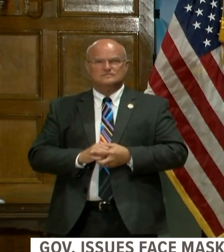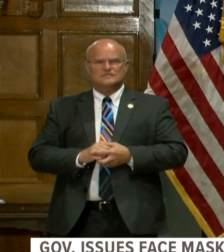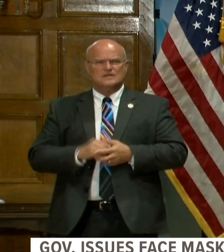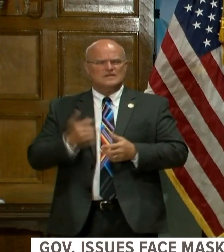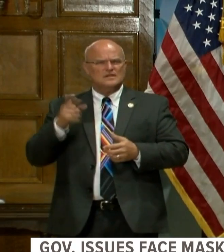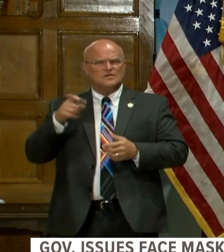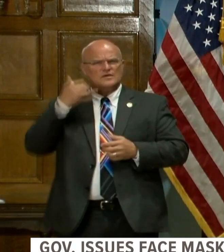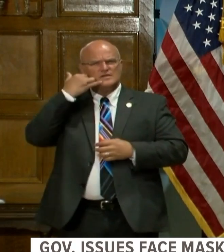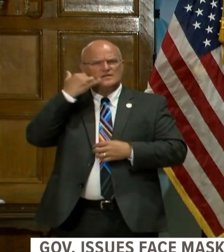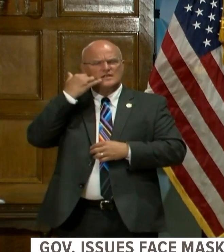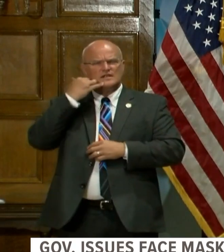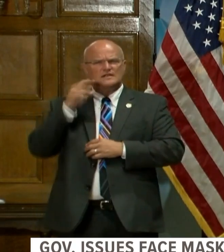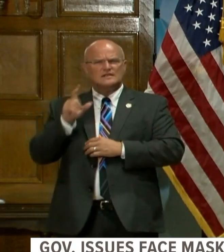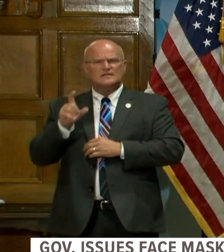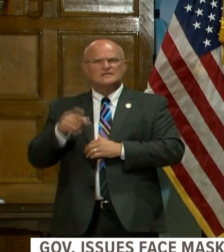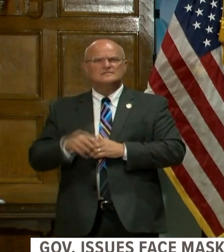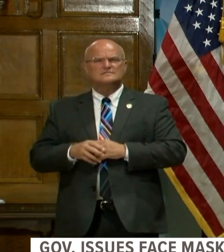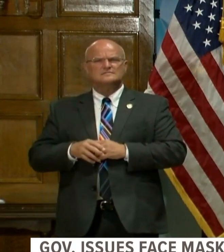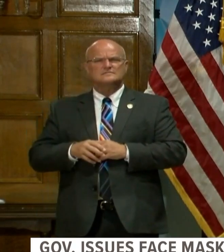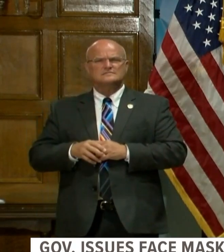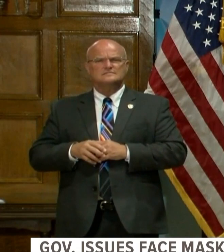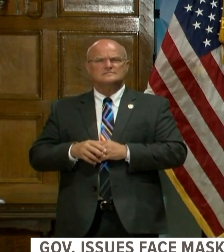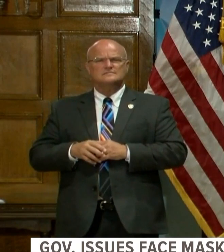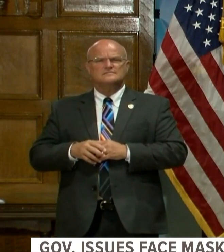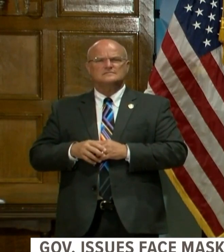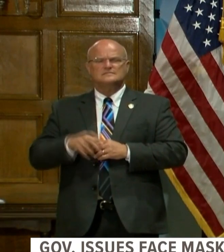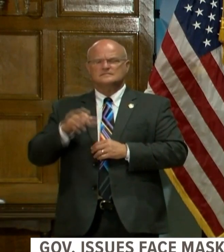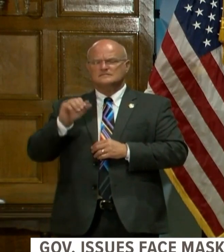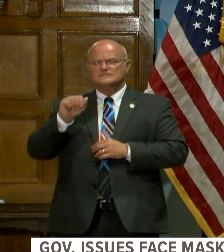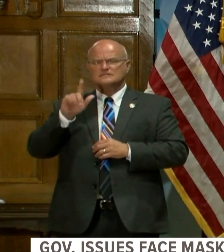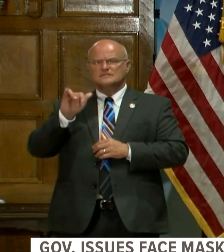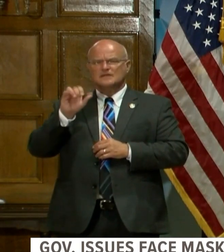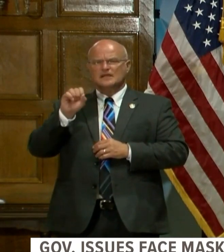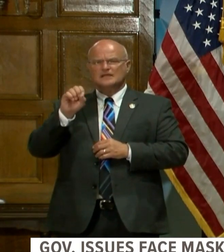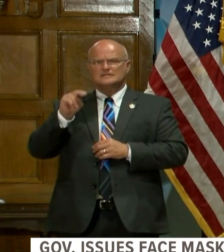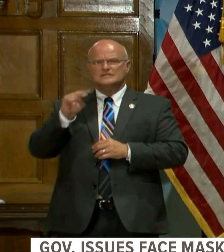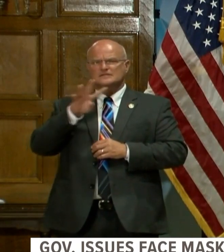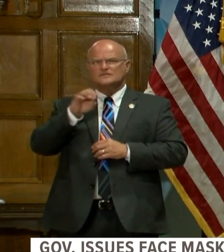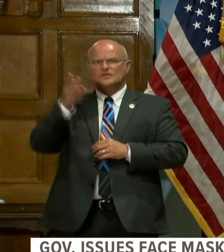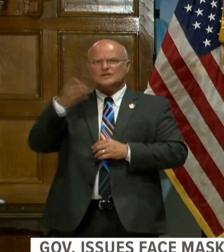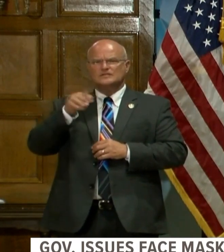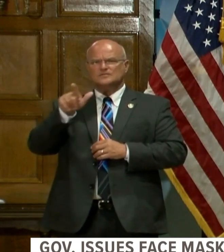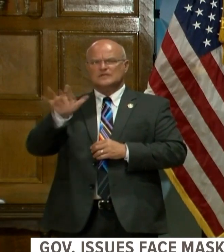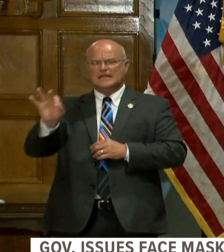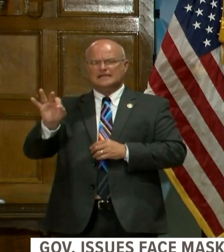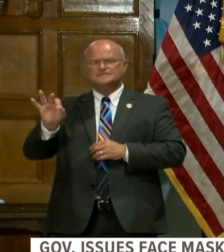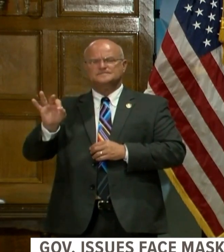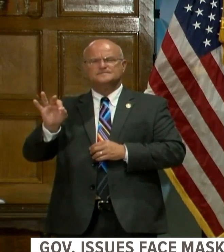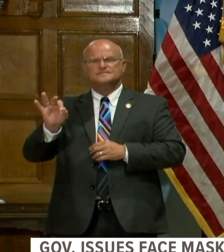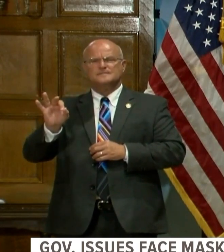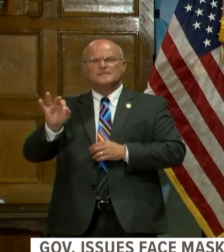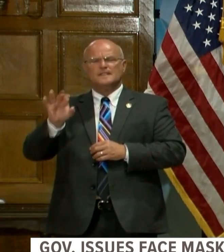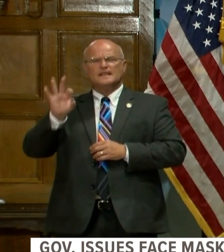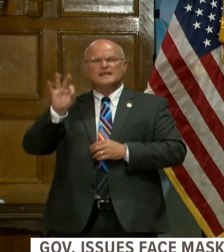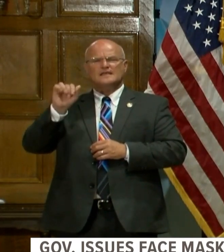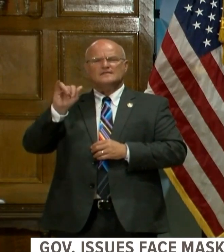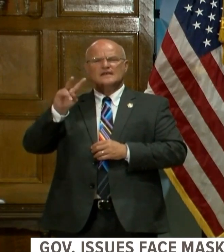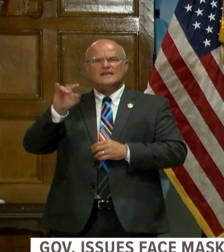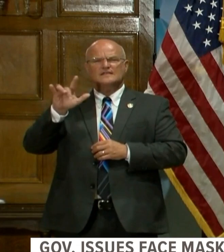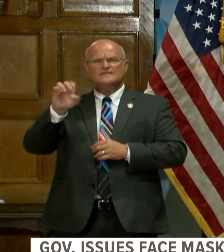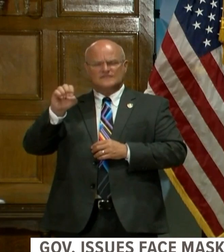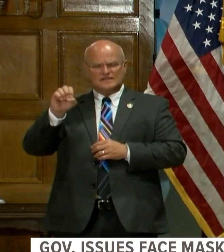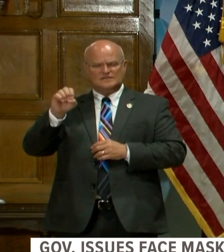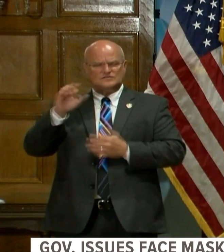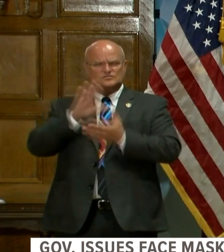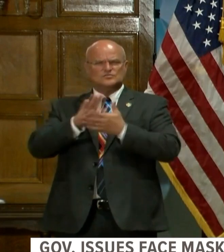Was there another question remotely? Governor, this is Allison with 4029. In Fayetteville, the school district